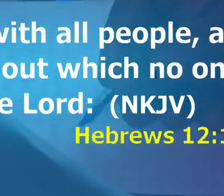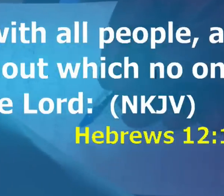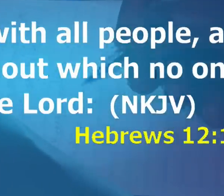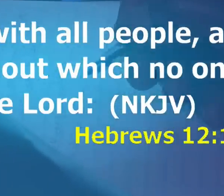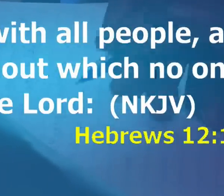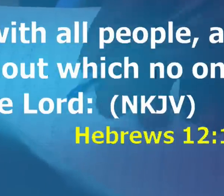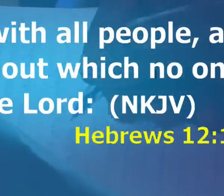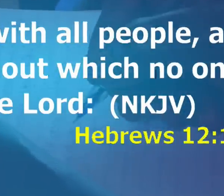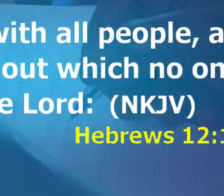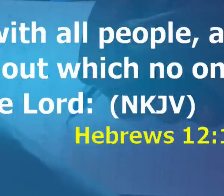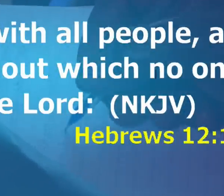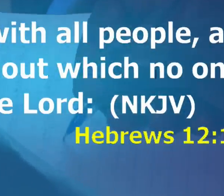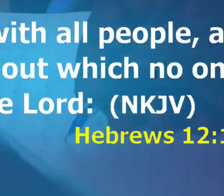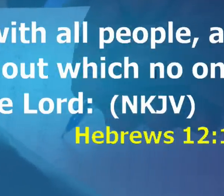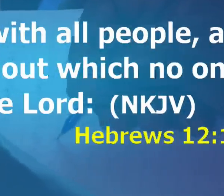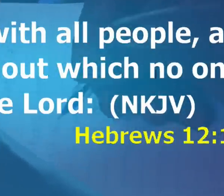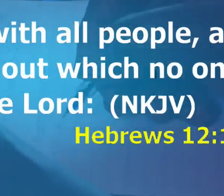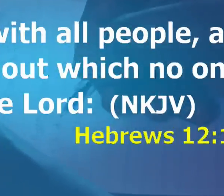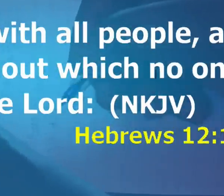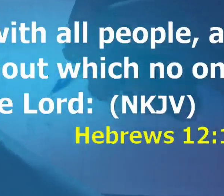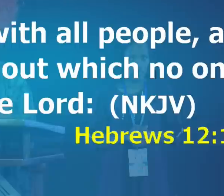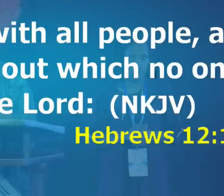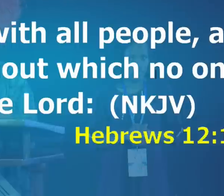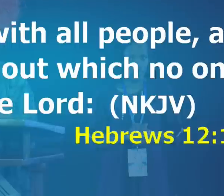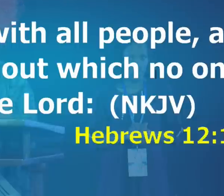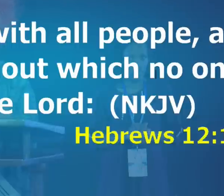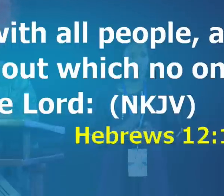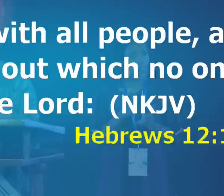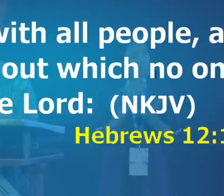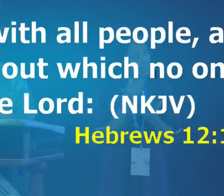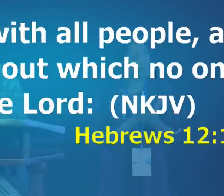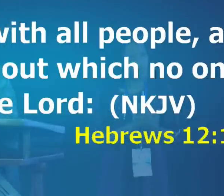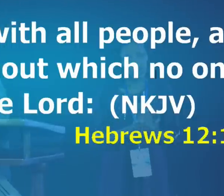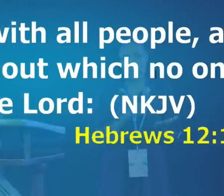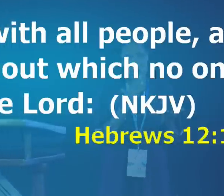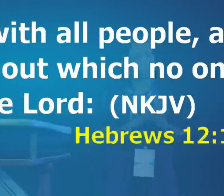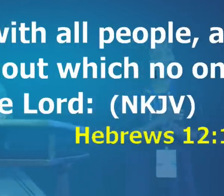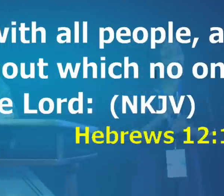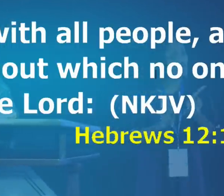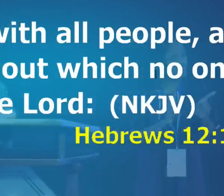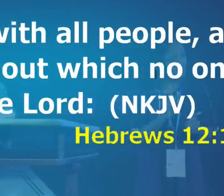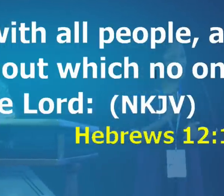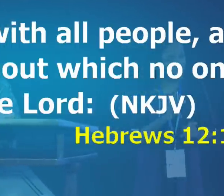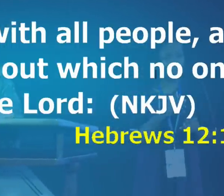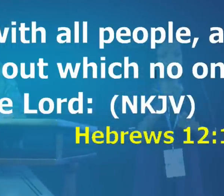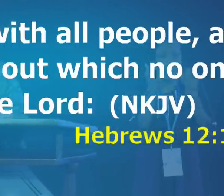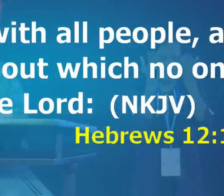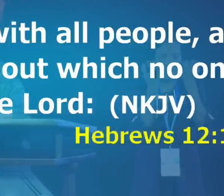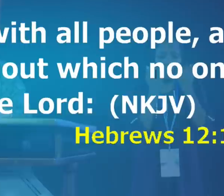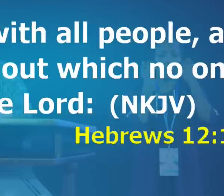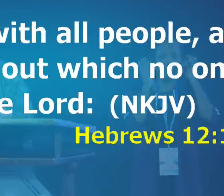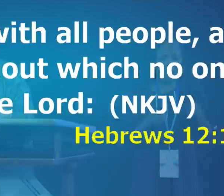led in the inside of me. Kubanga mumanyo tujajinga. Because you know how to judge us.